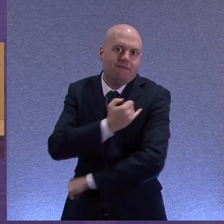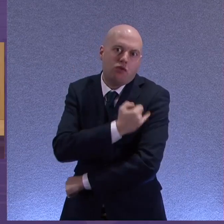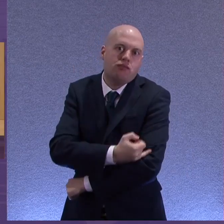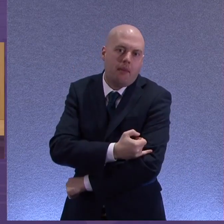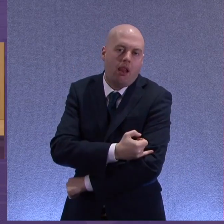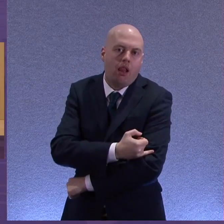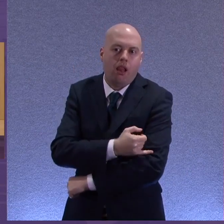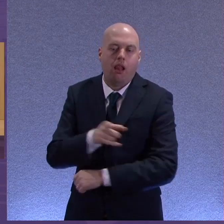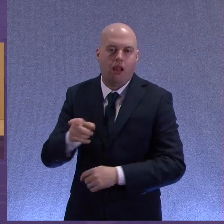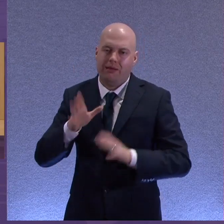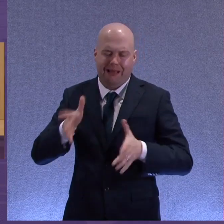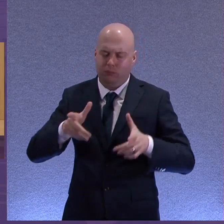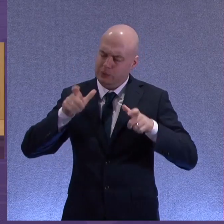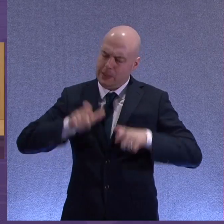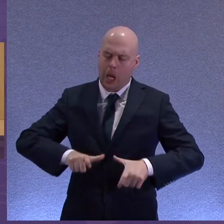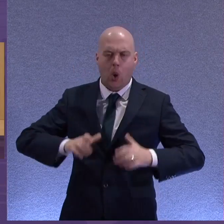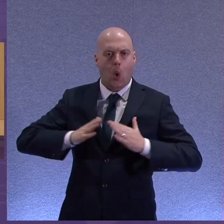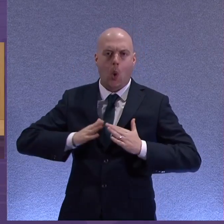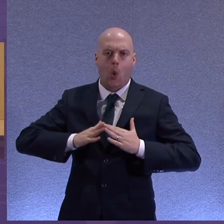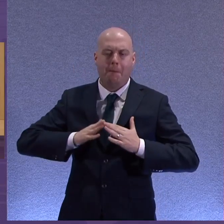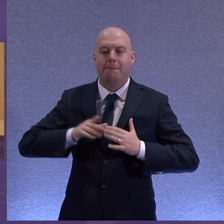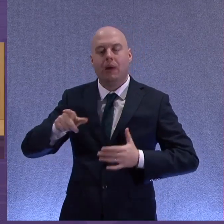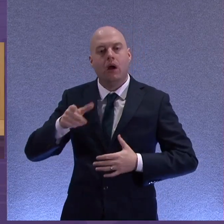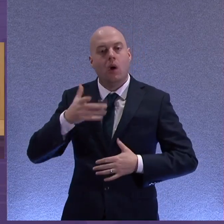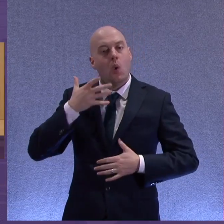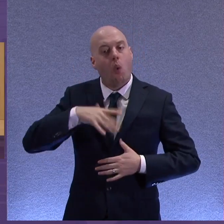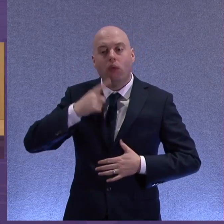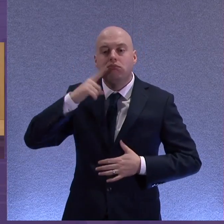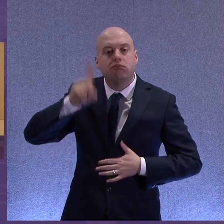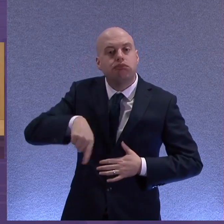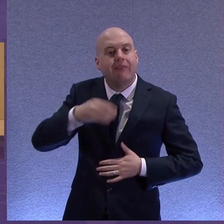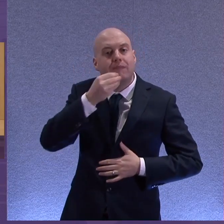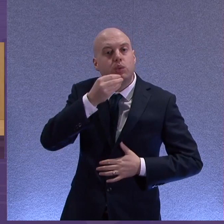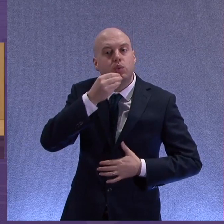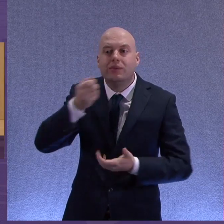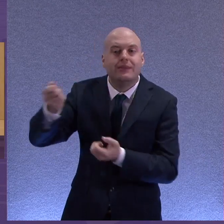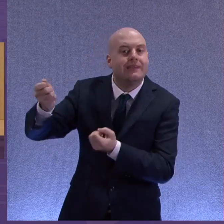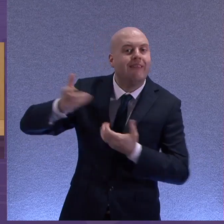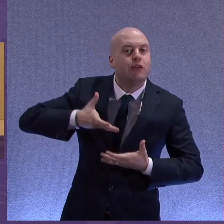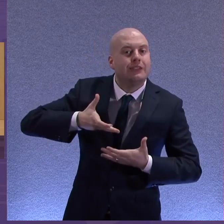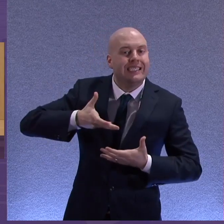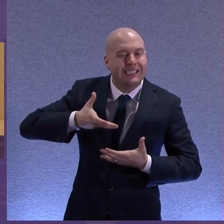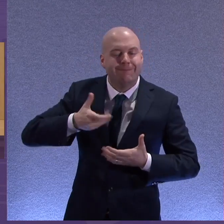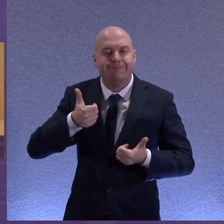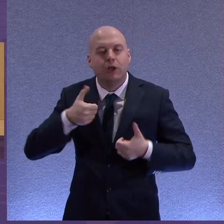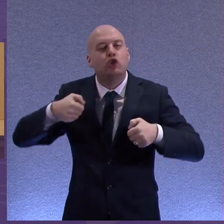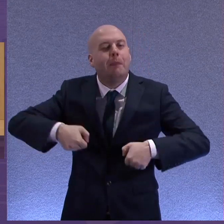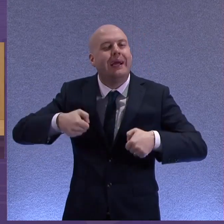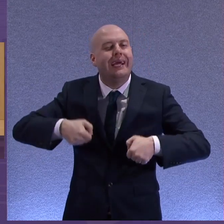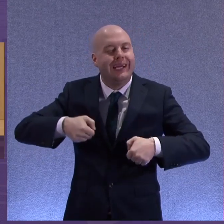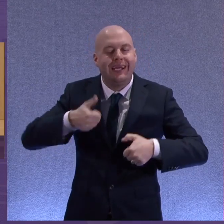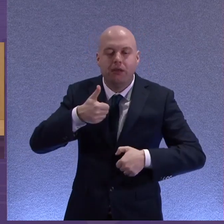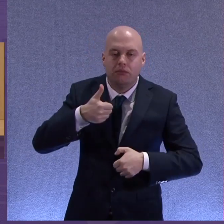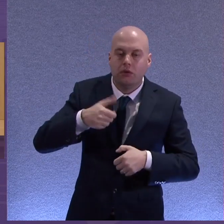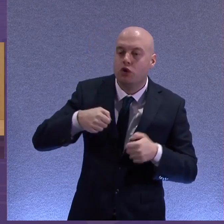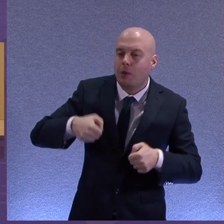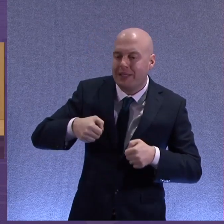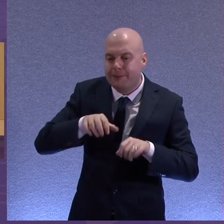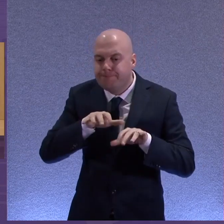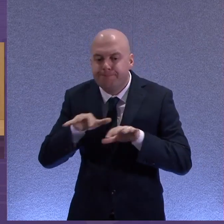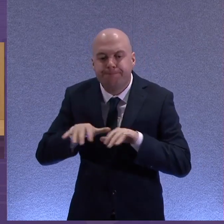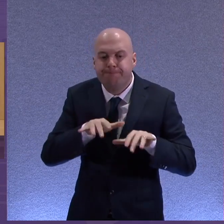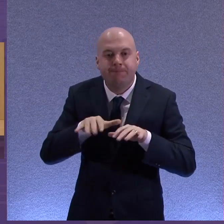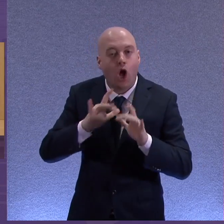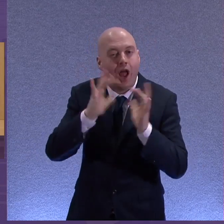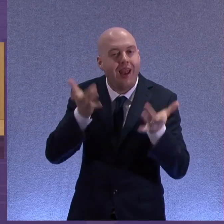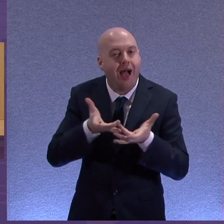are in many cases booked till mid-April, and these people feel that the hourly shopping hours set aside by the supermarkets isn't safe,